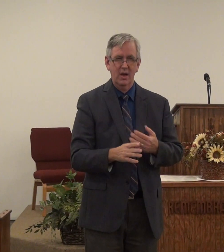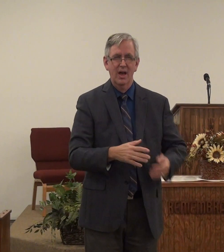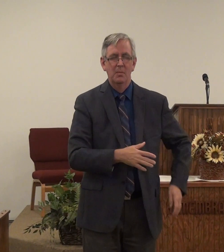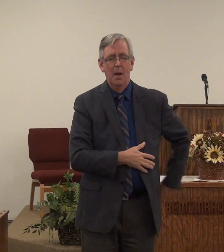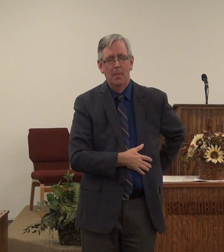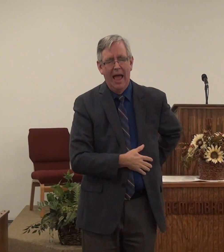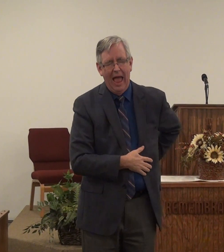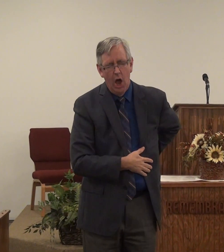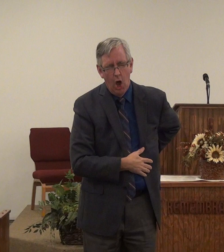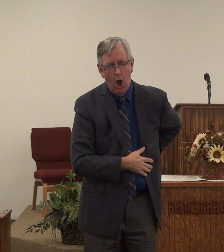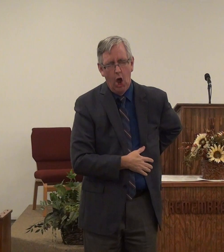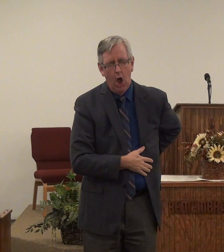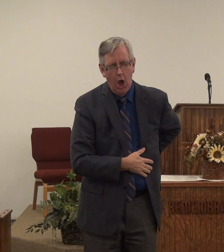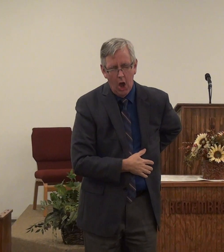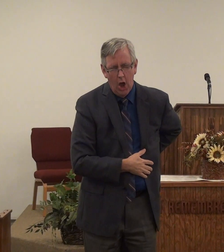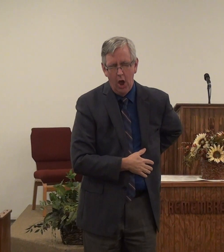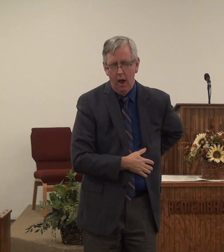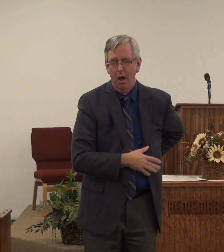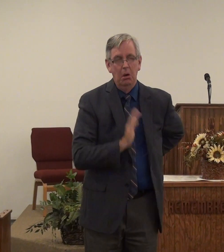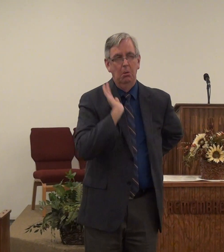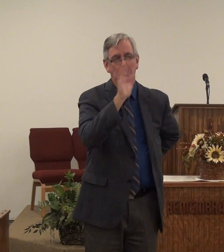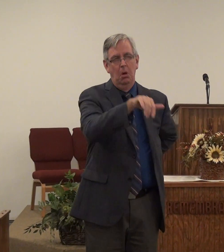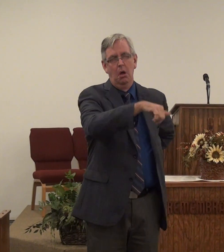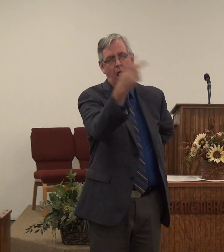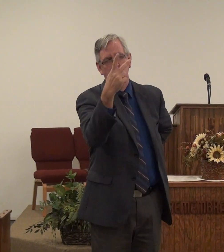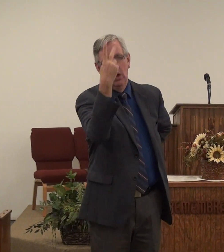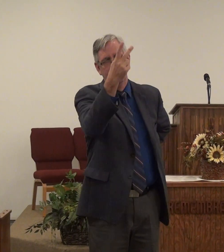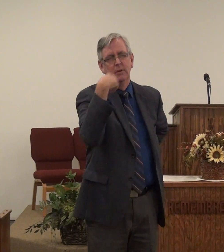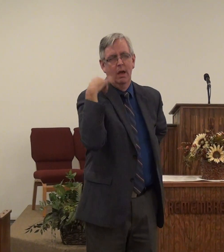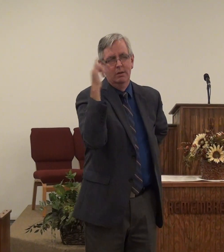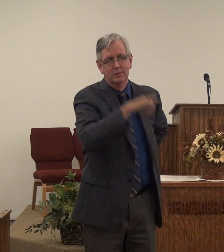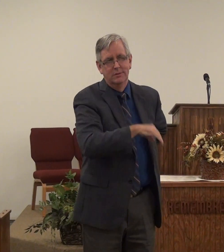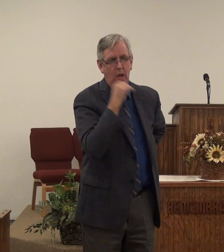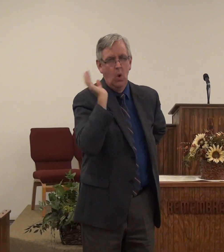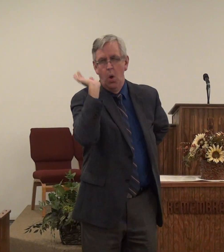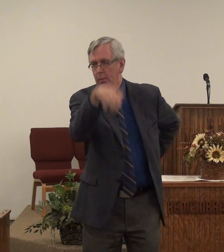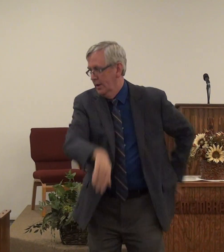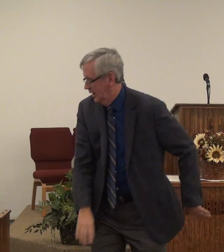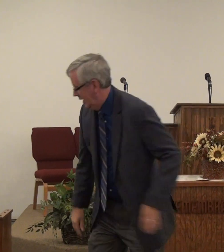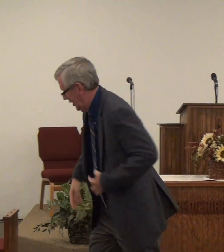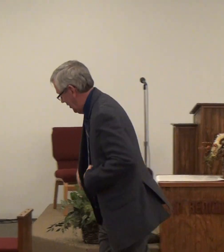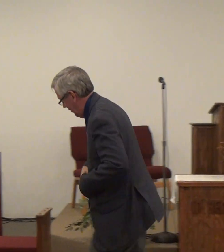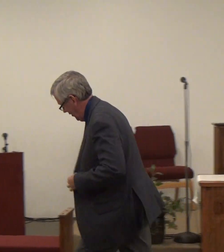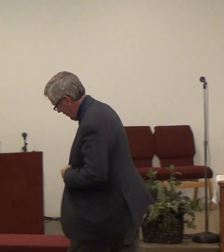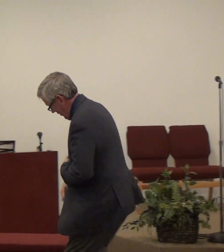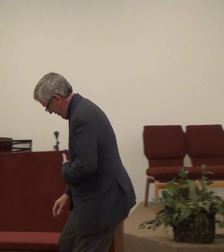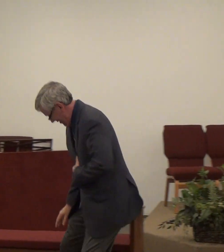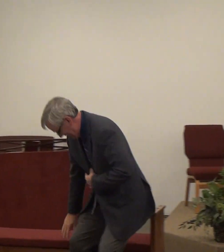Thursday night visitation program. Yeah, my back's still not doing so good. I think I better stay home tonight.